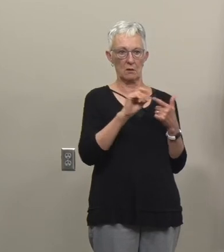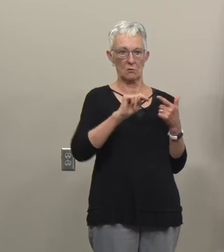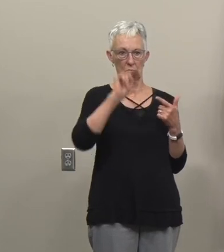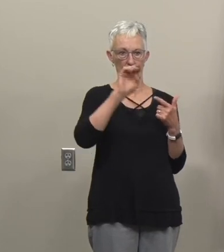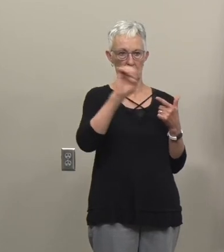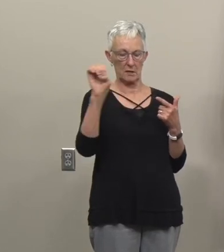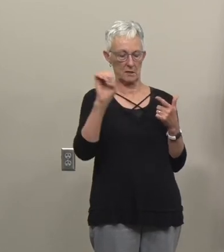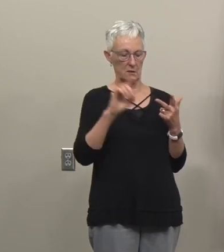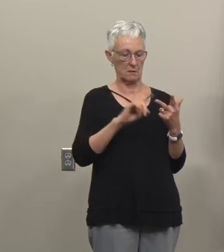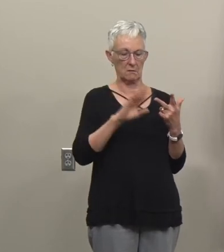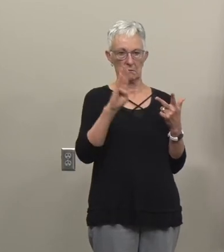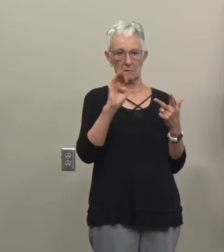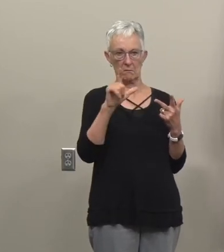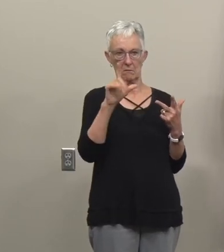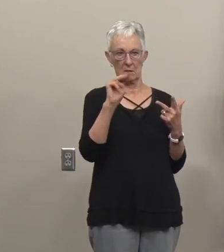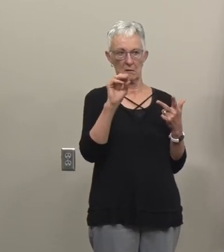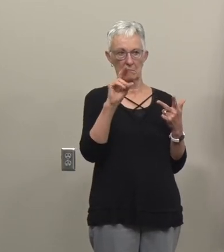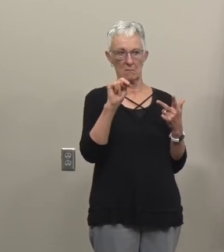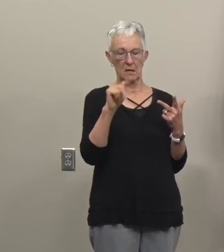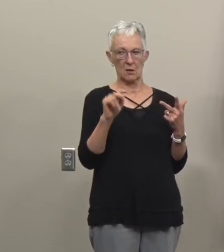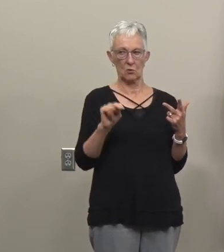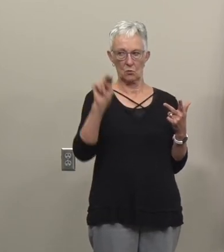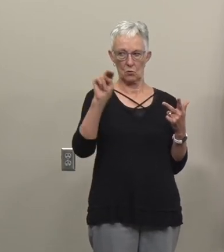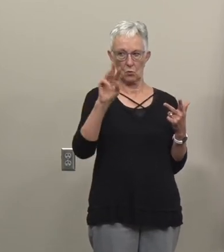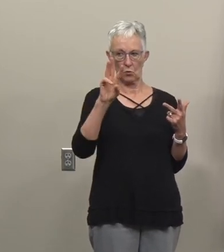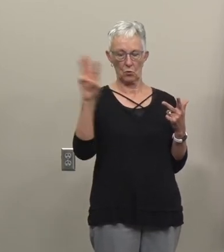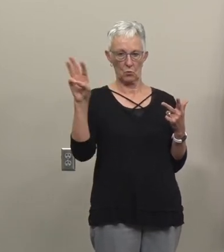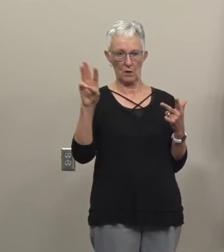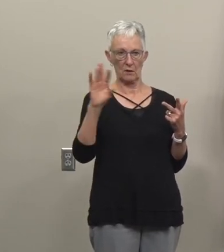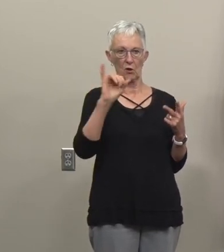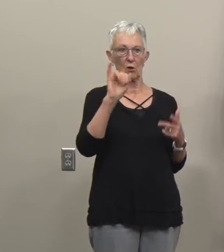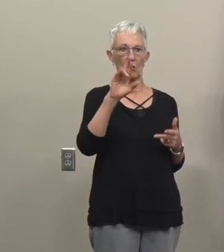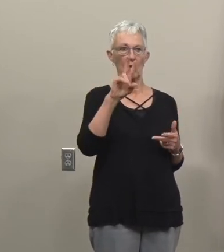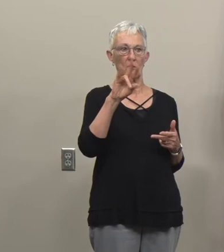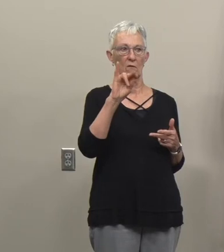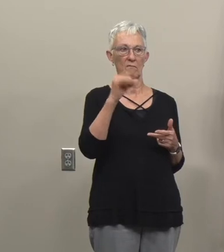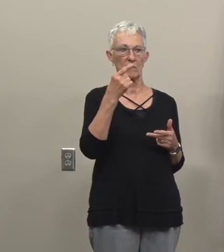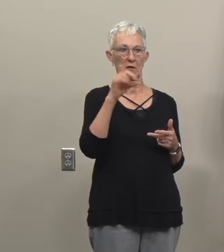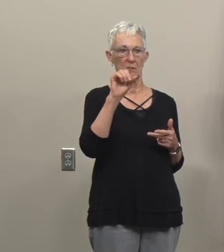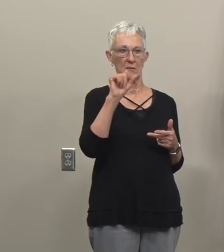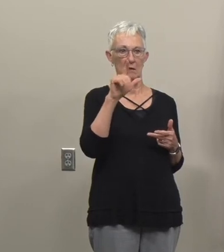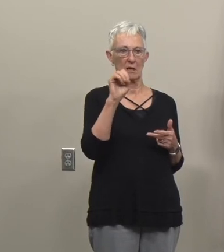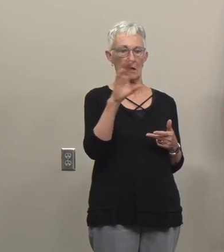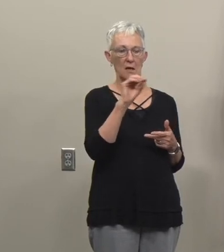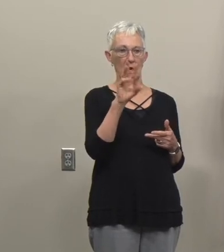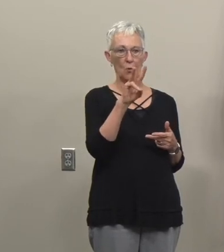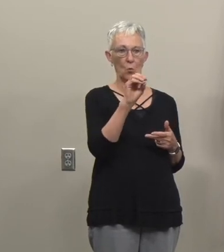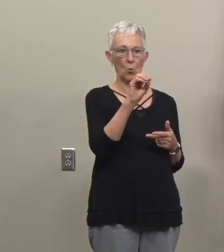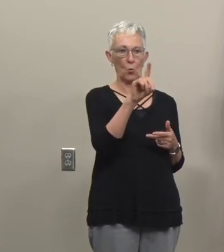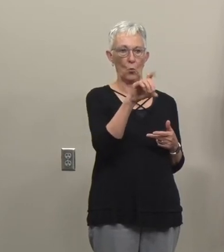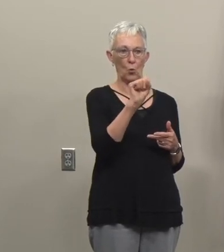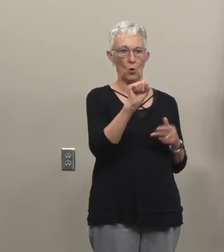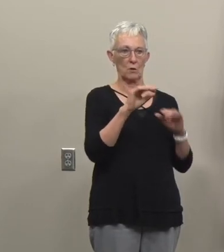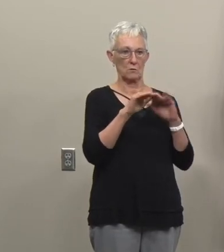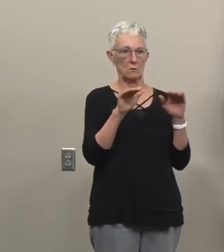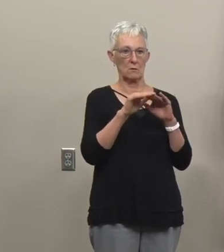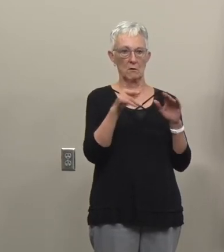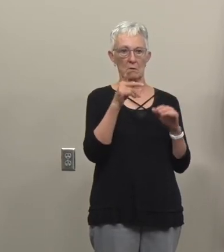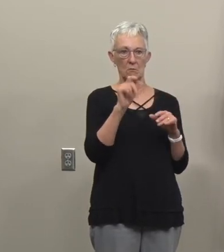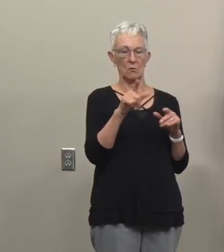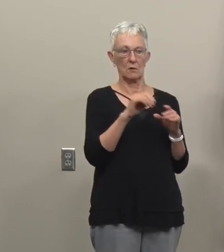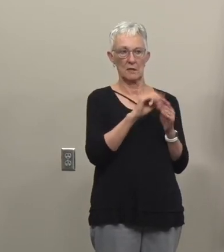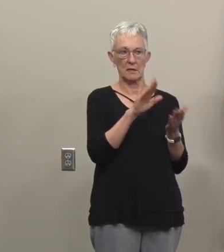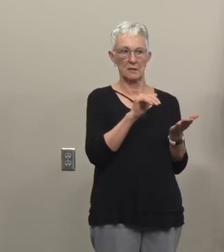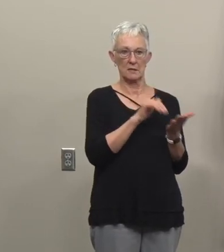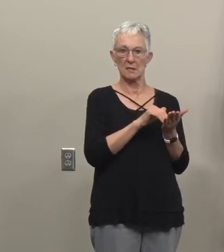Lincoln, Belmont Pool in Northwest Lincoln, Irvingdale Pool in South Lincoln, and Woods Pool in Central Lincoln. Open